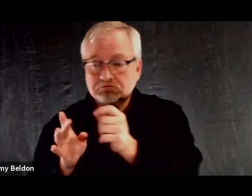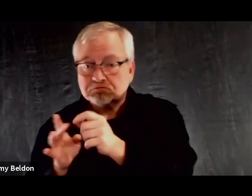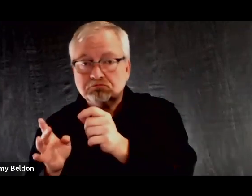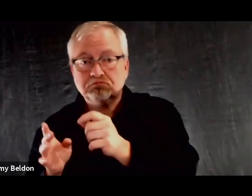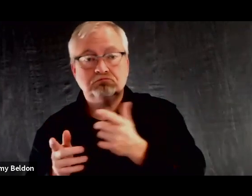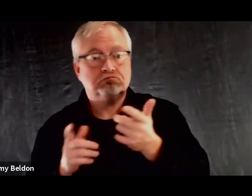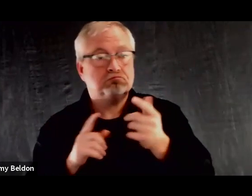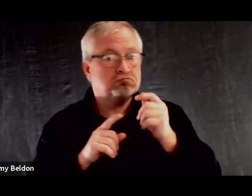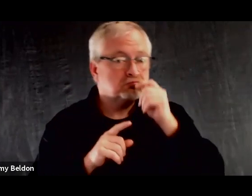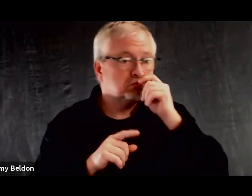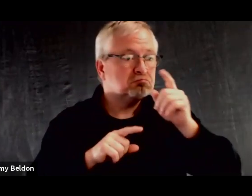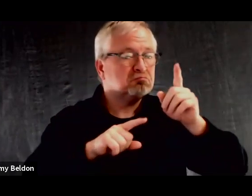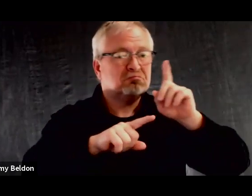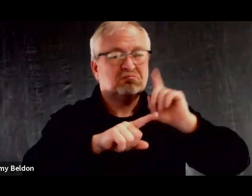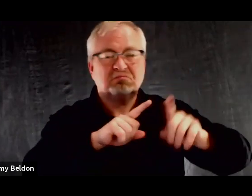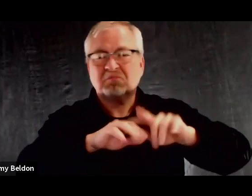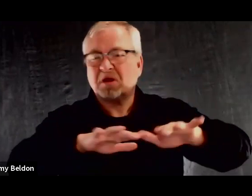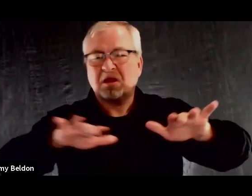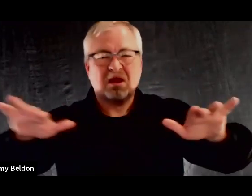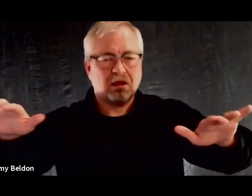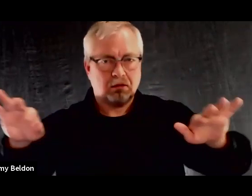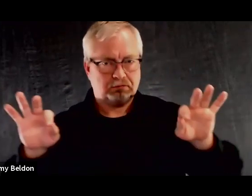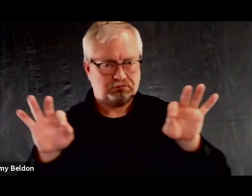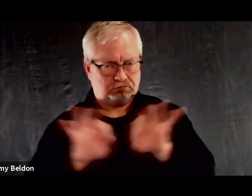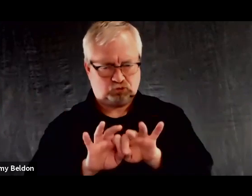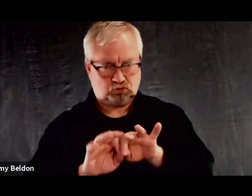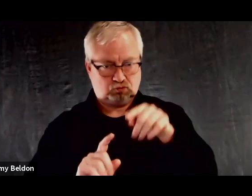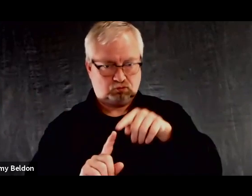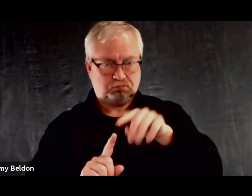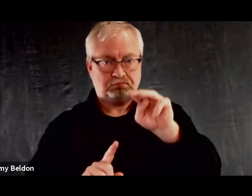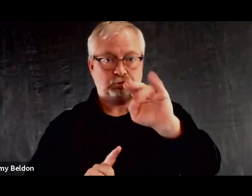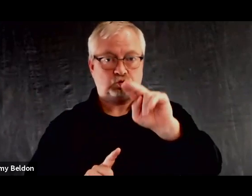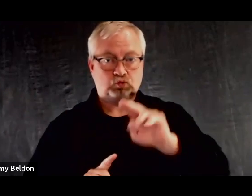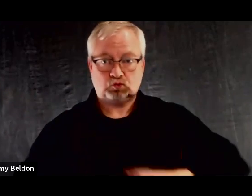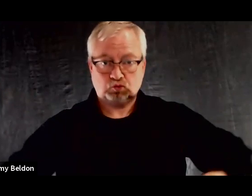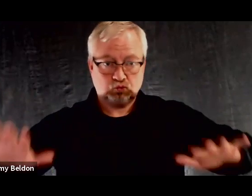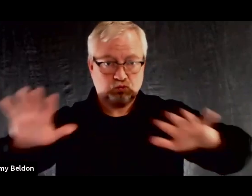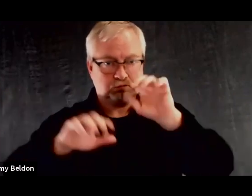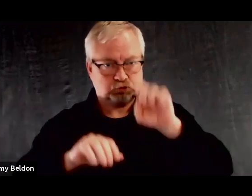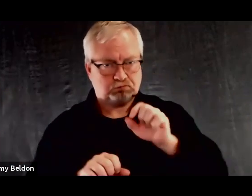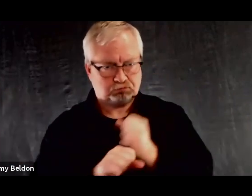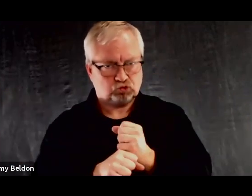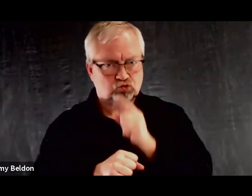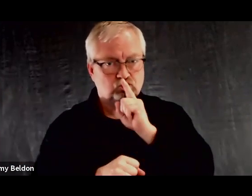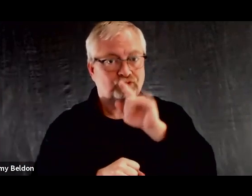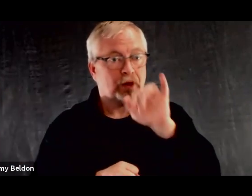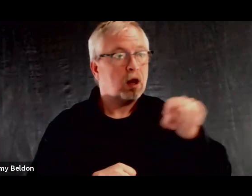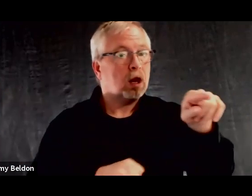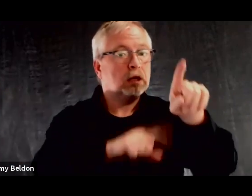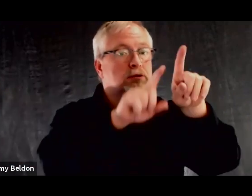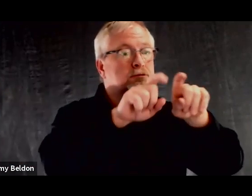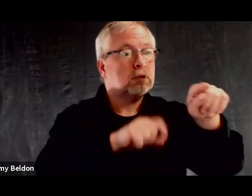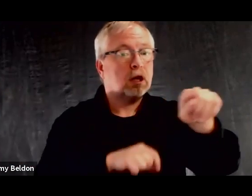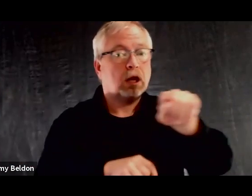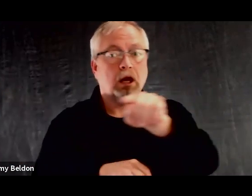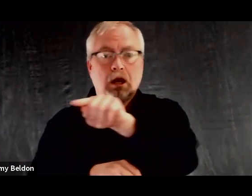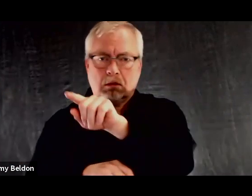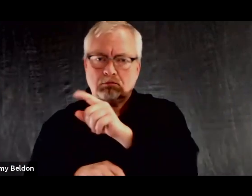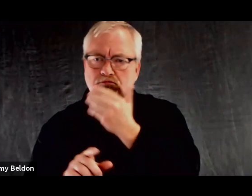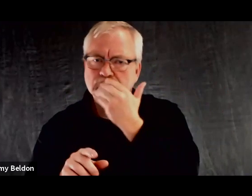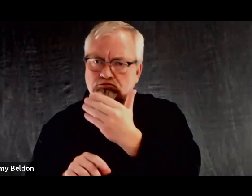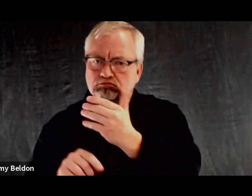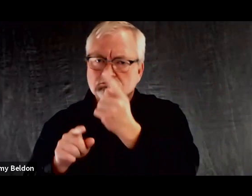assured that they are reliable. So again, I apologize. I have not seen that proposal in any detail.